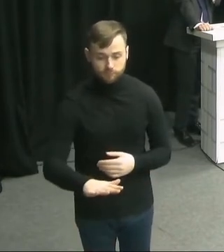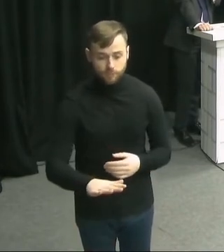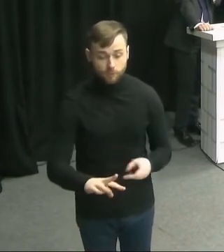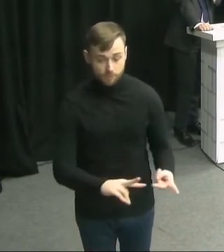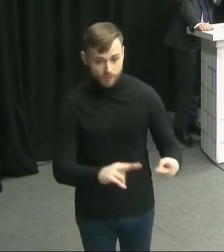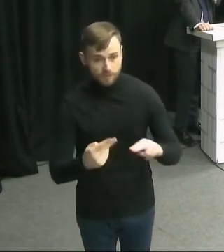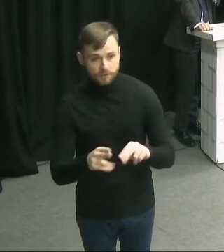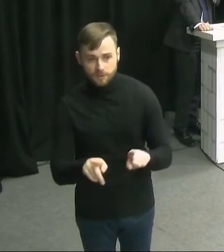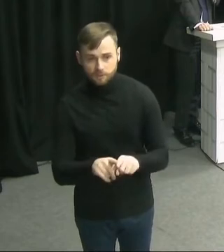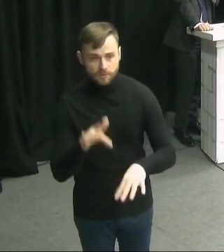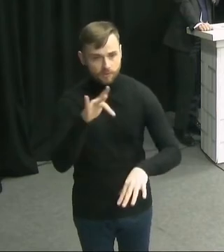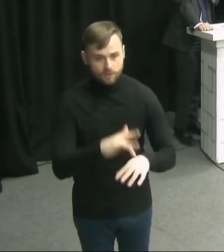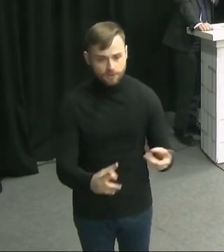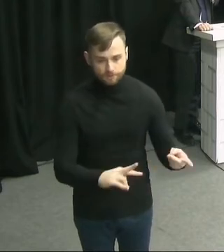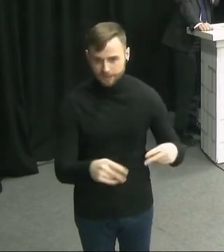mentioned, that